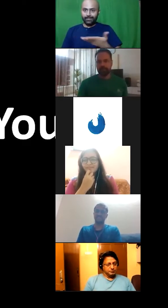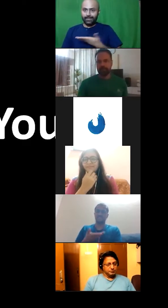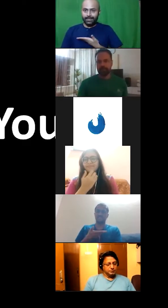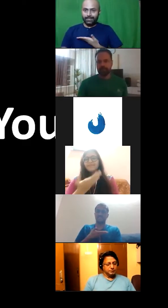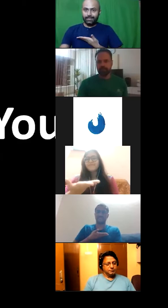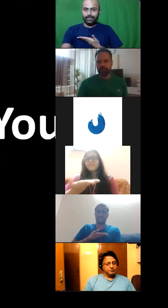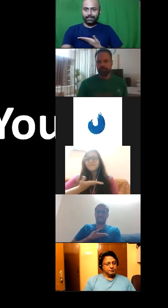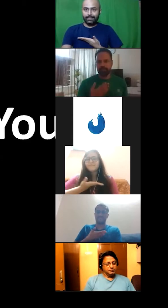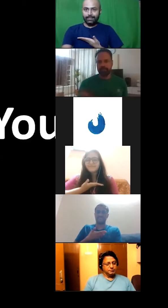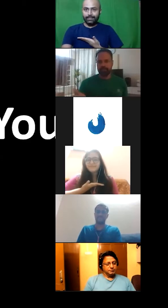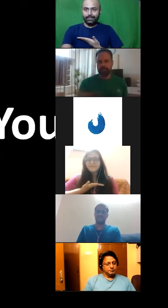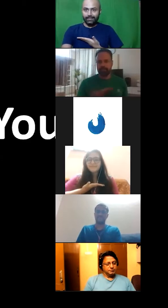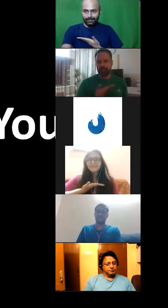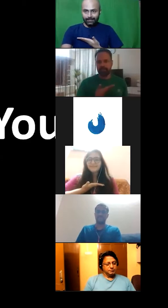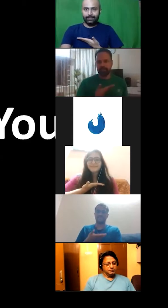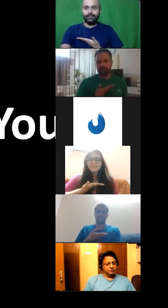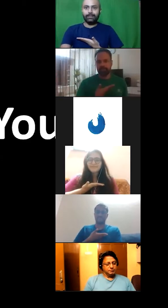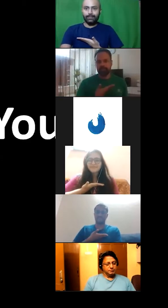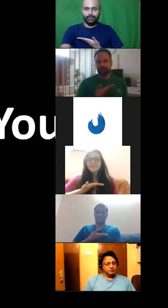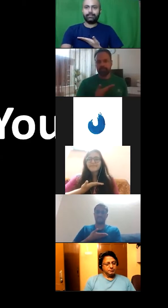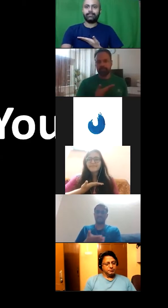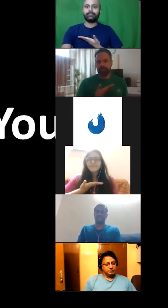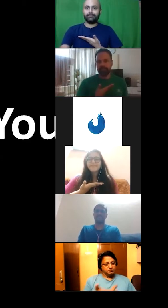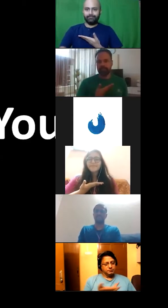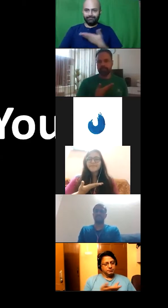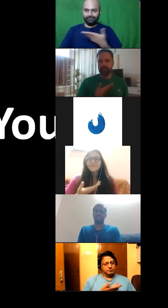Welcome. Welcome.